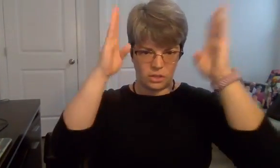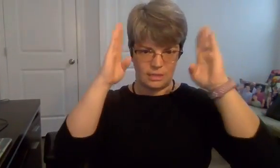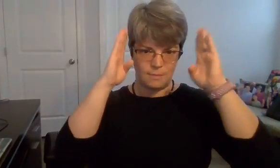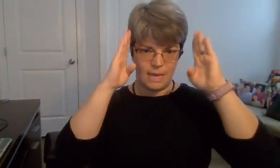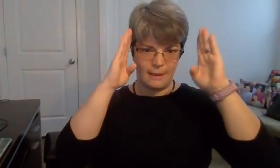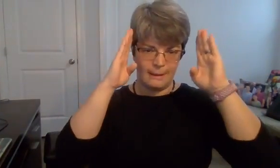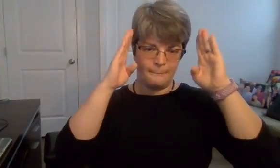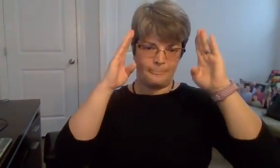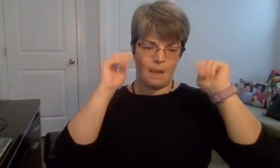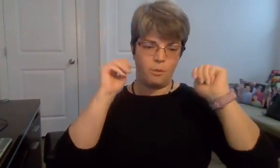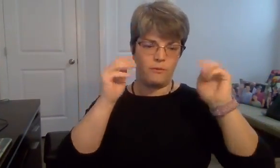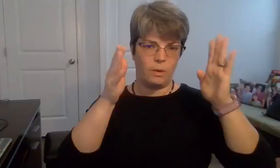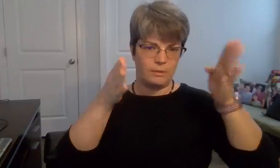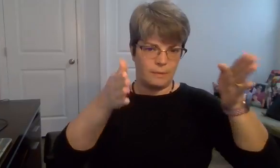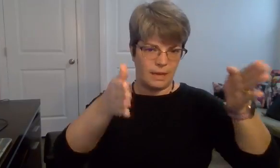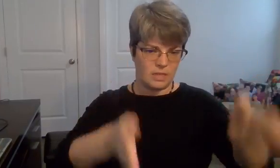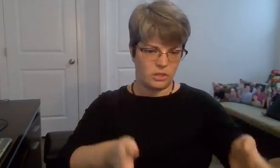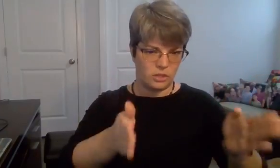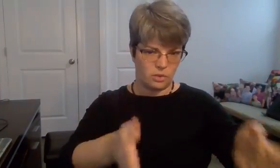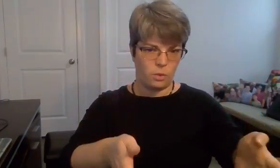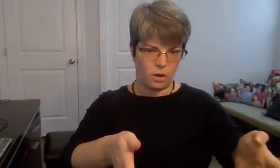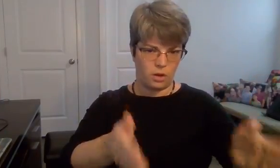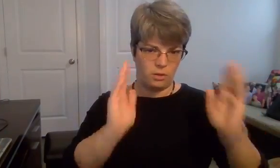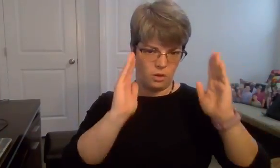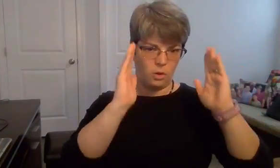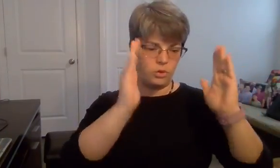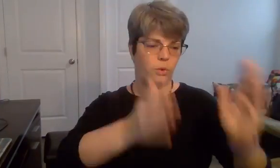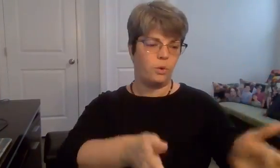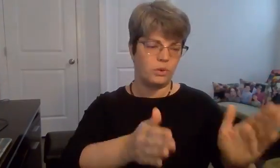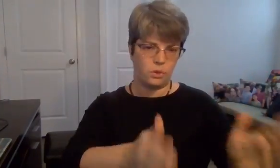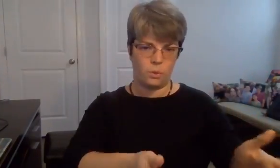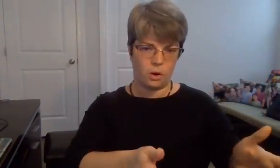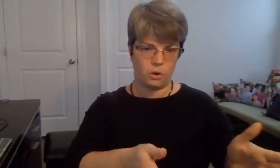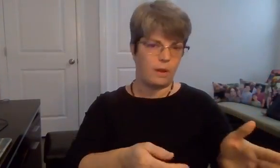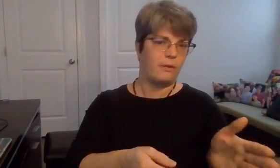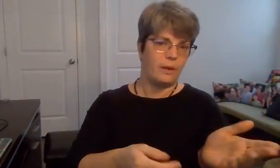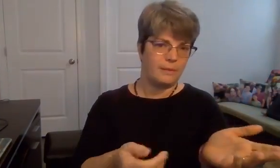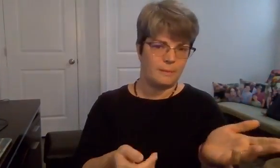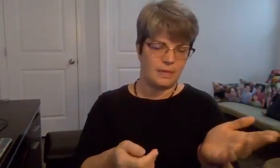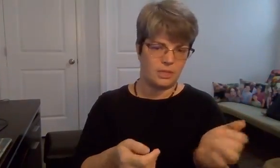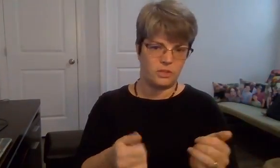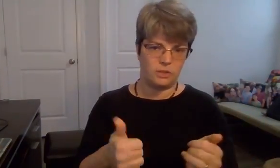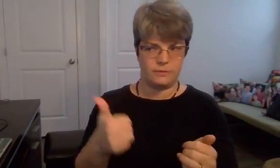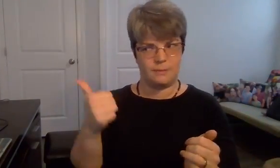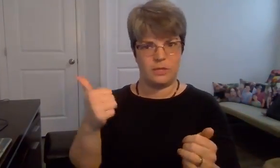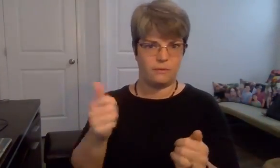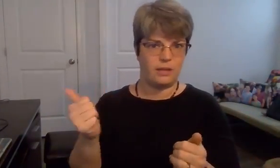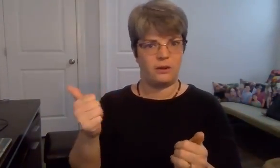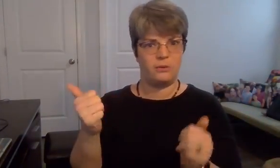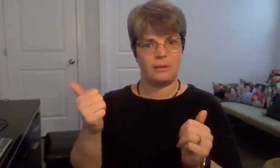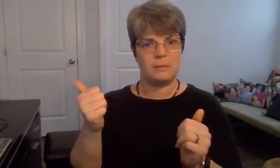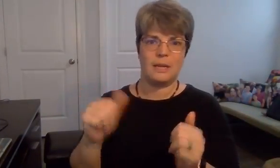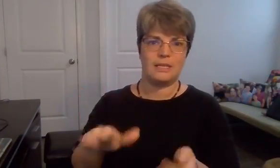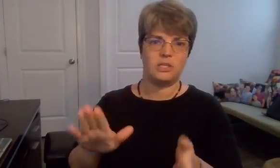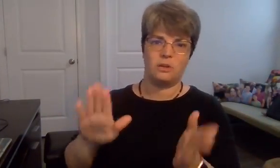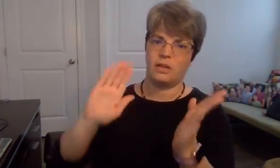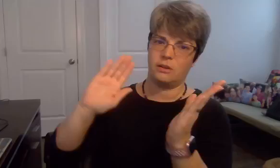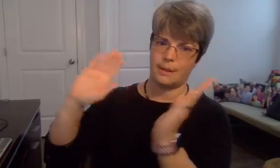to me. Or if you want them to pay attention to the work, you go towards the work, or whatever you want them to pay attention to. If somebody's over there and you want them to pay attention over there, you say